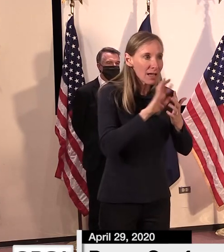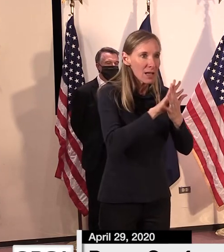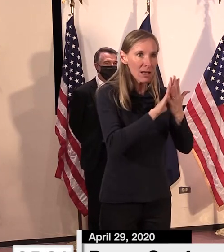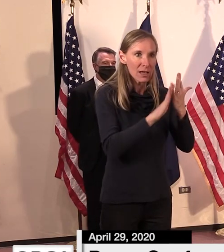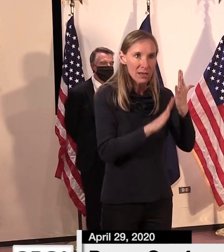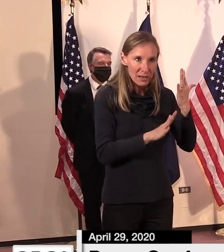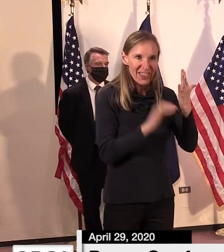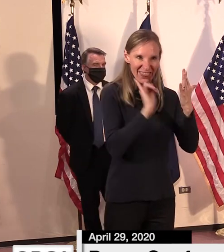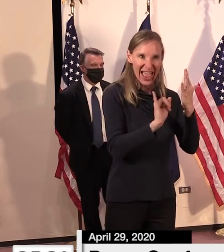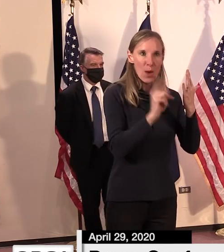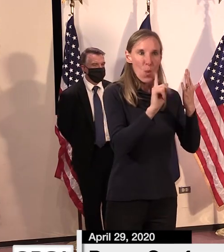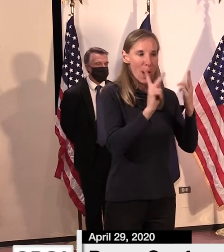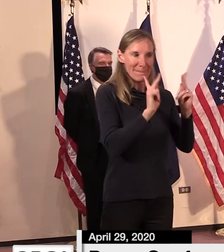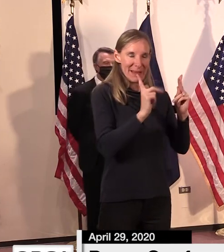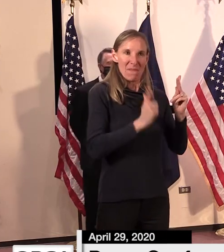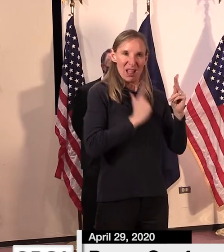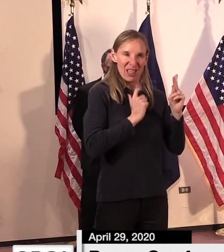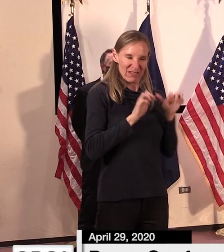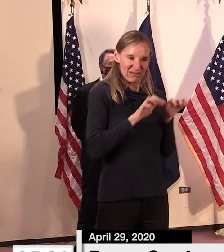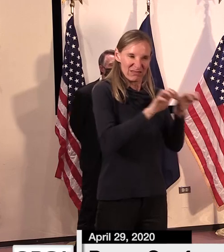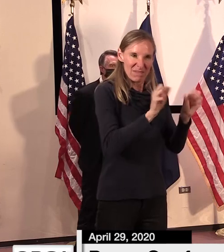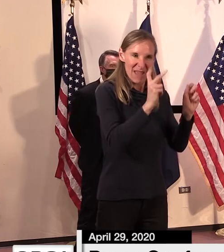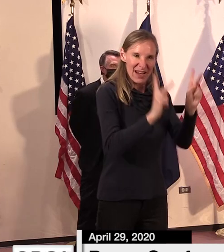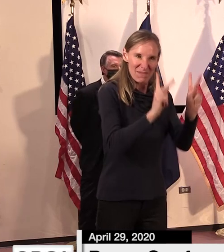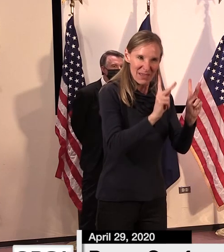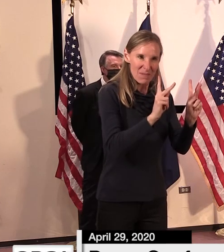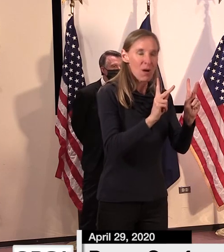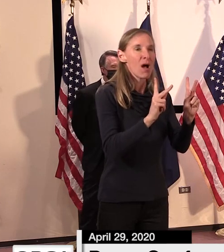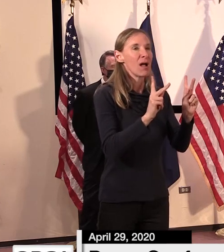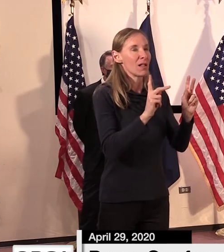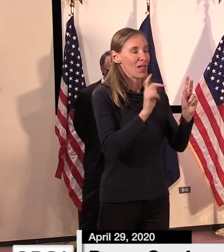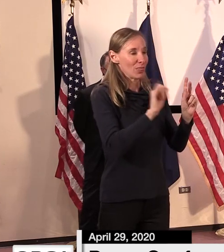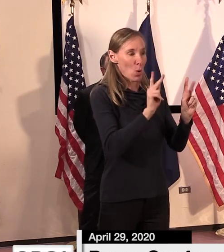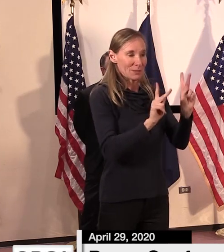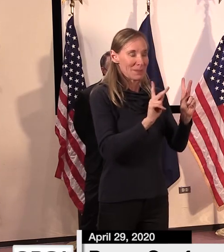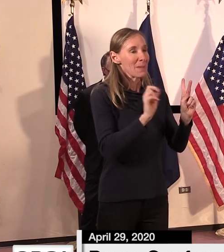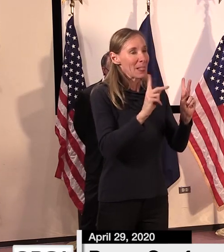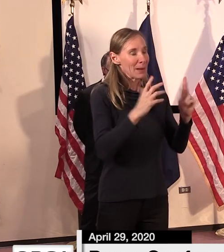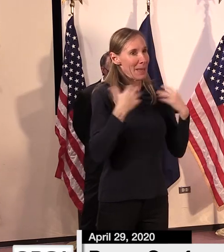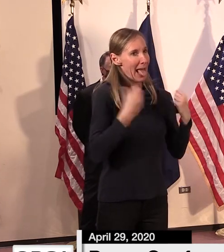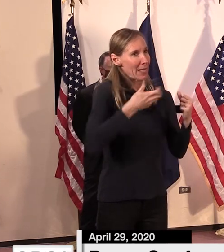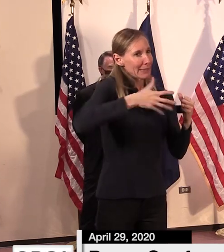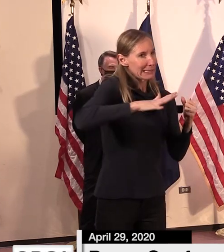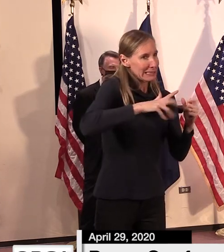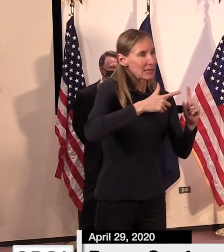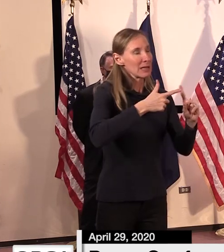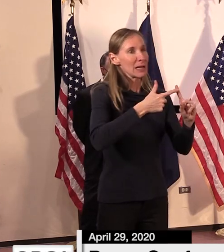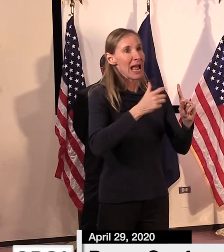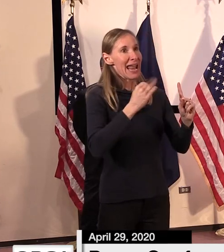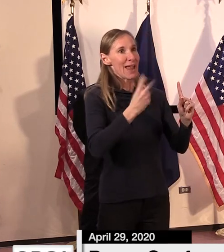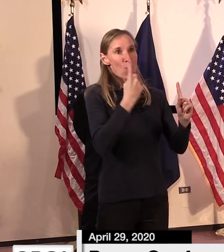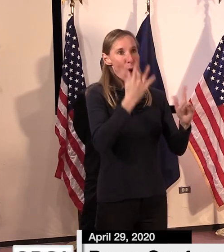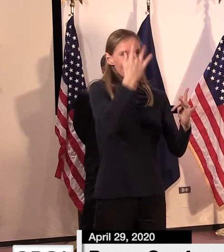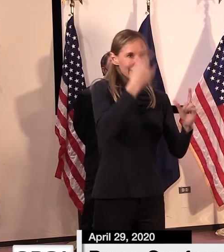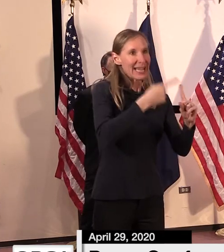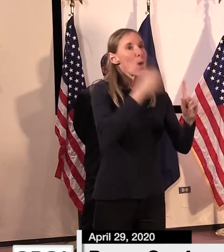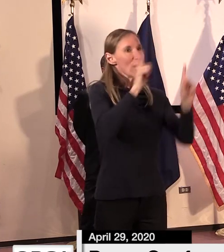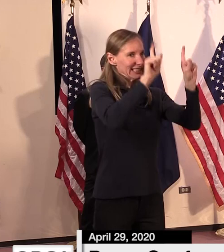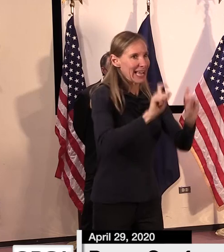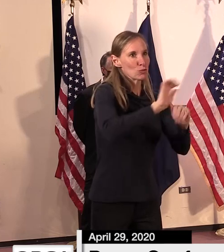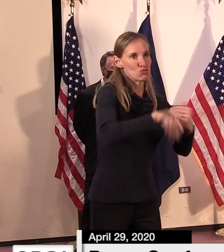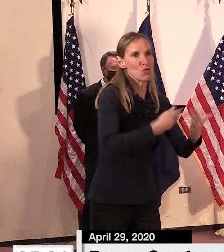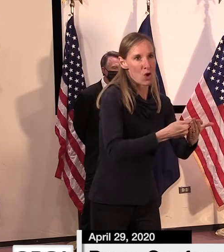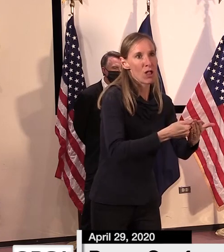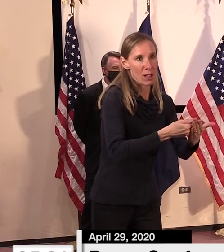certain high-density residential buildings that house vulnerable populations. Now, starting immediately, we'll expand